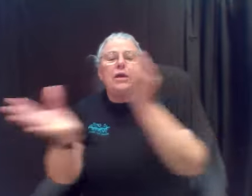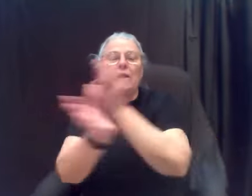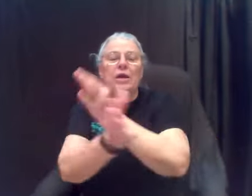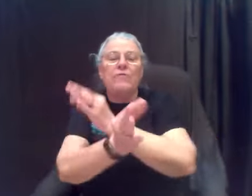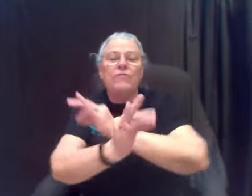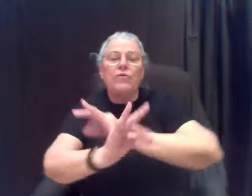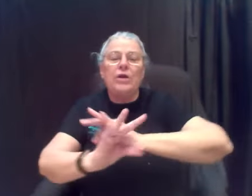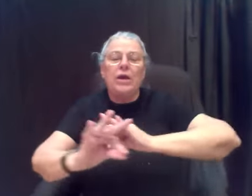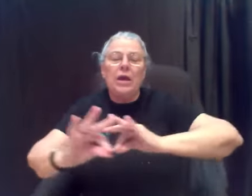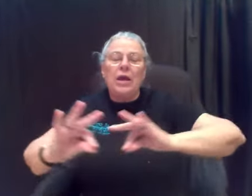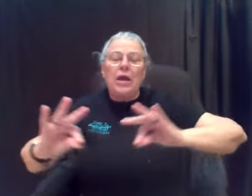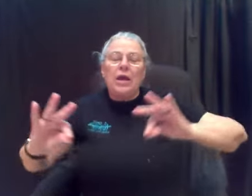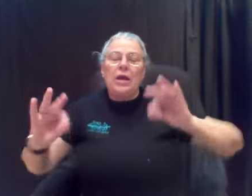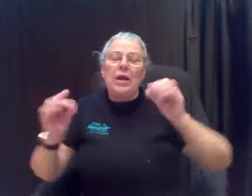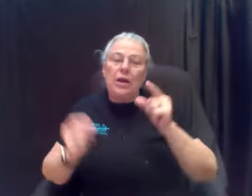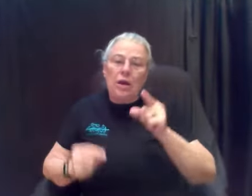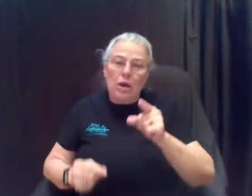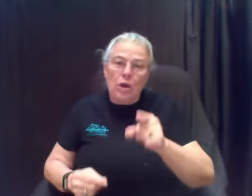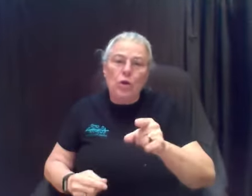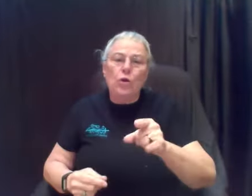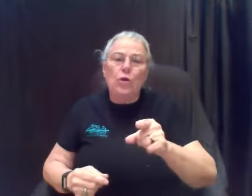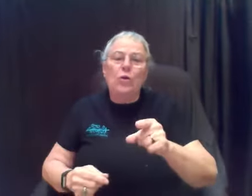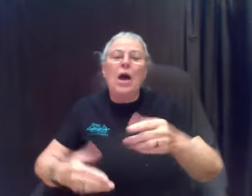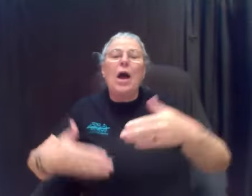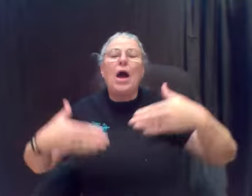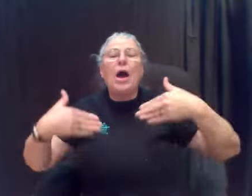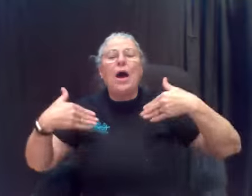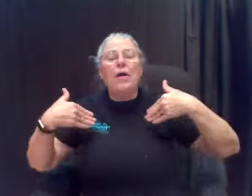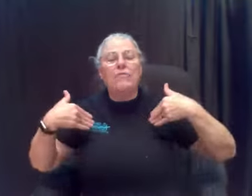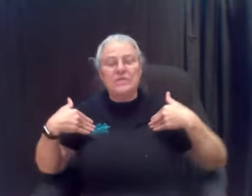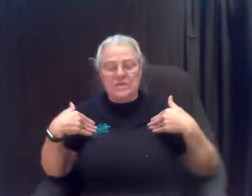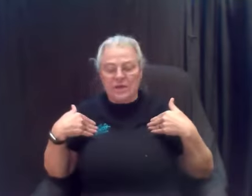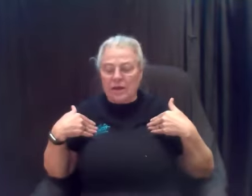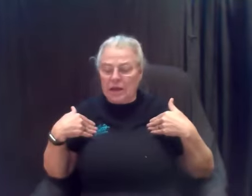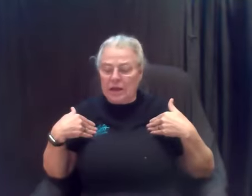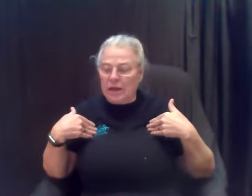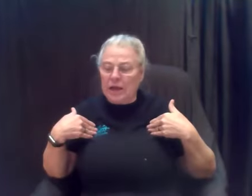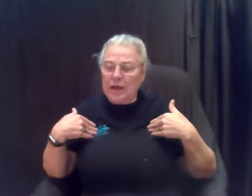freely, freely you have received,